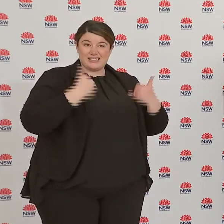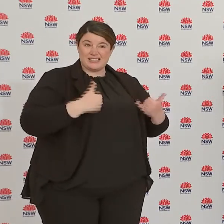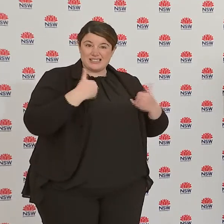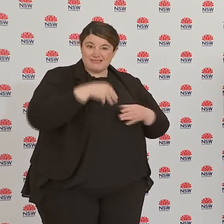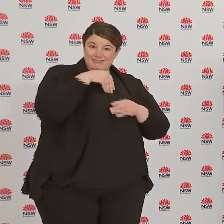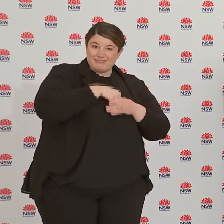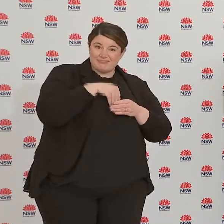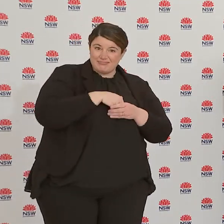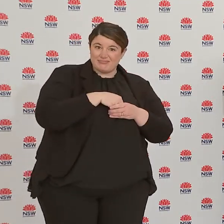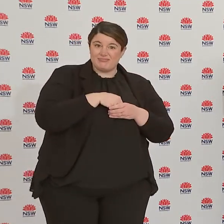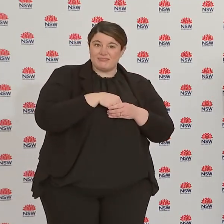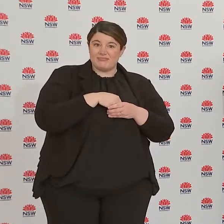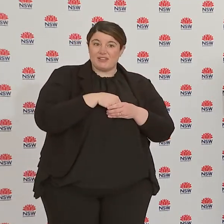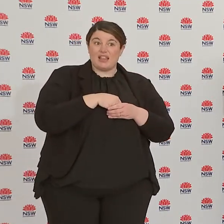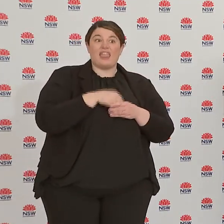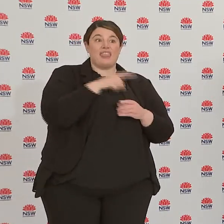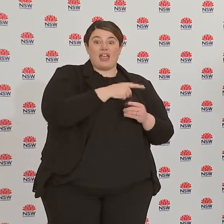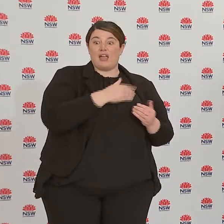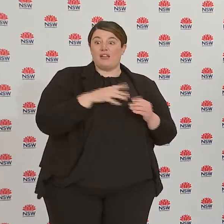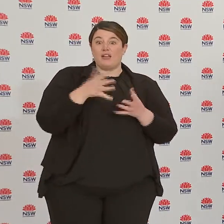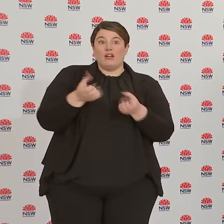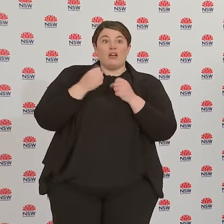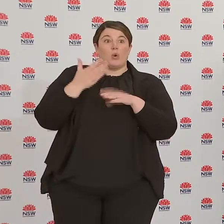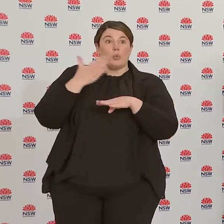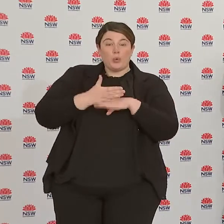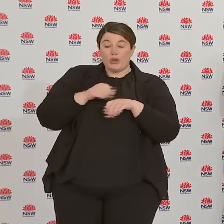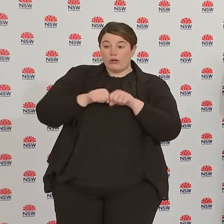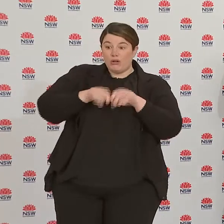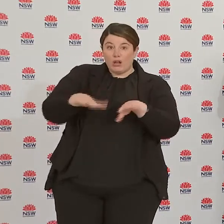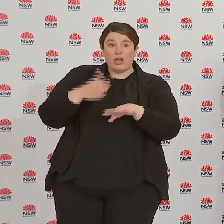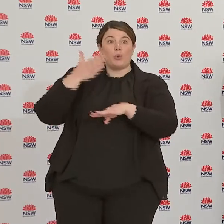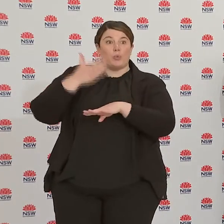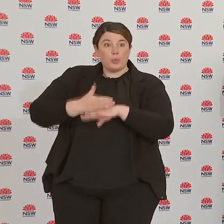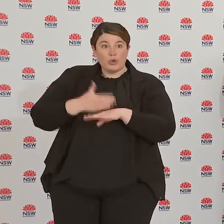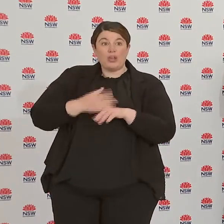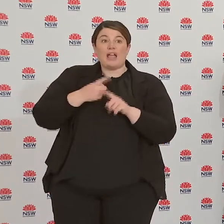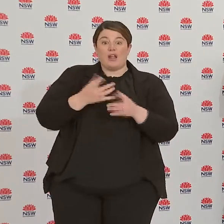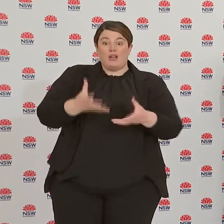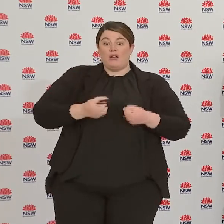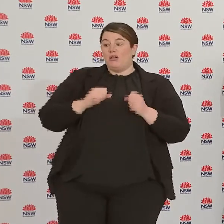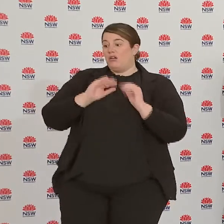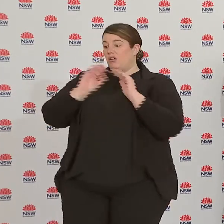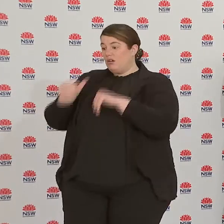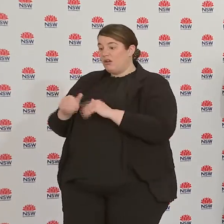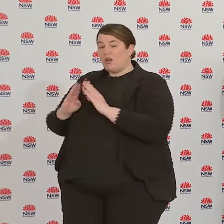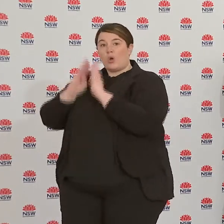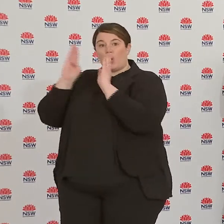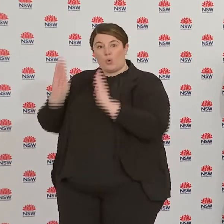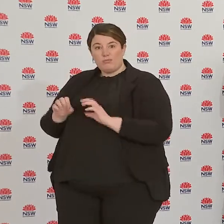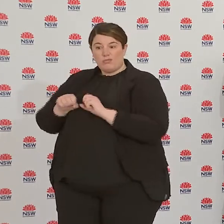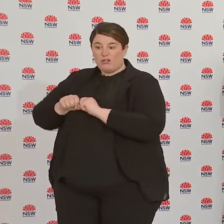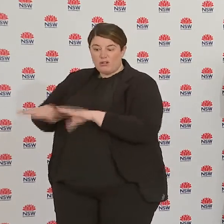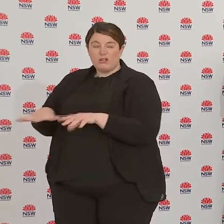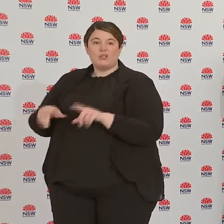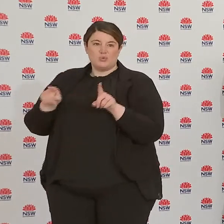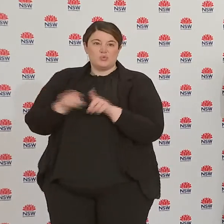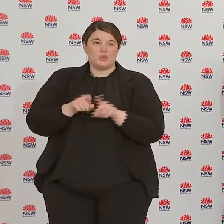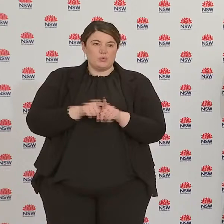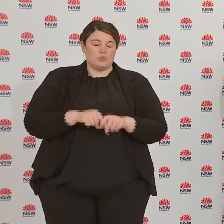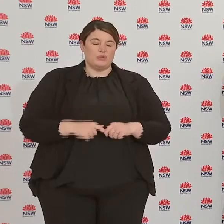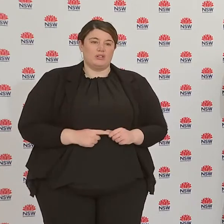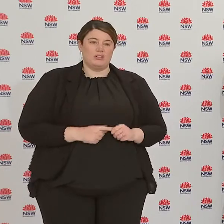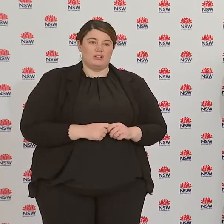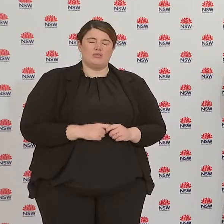in workplaces, and they're also leading to infection in other settings. It is